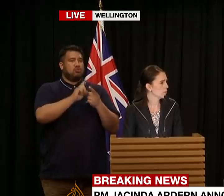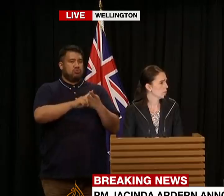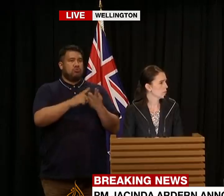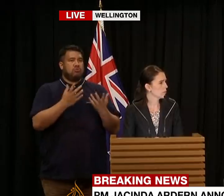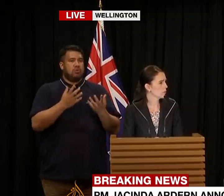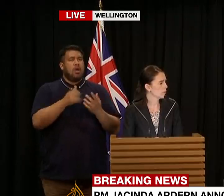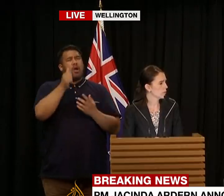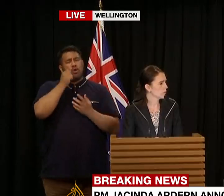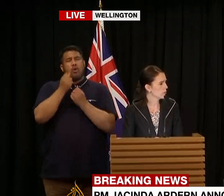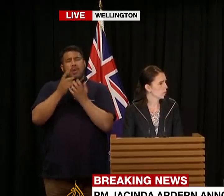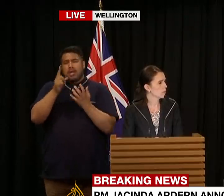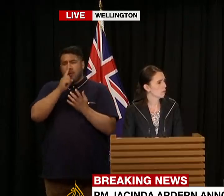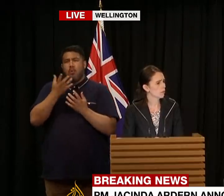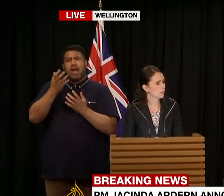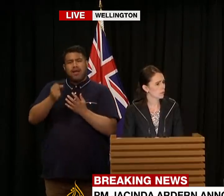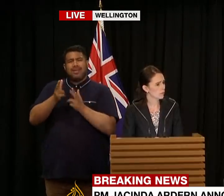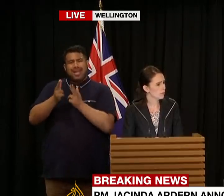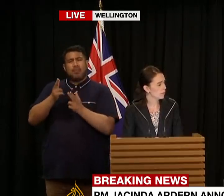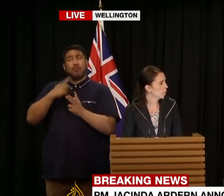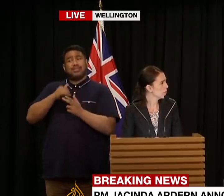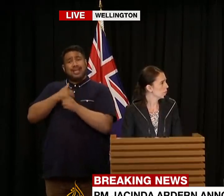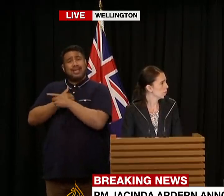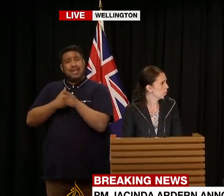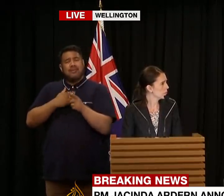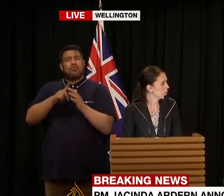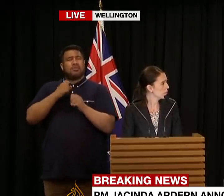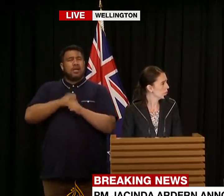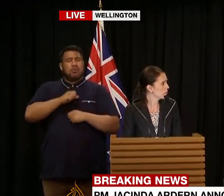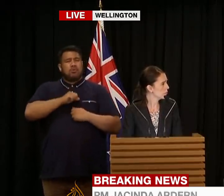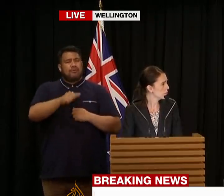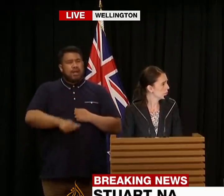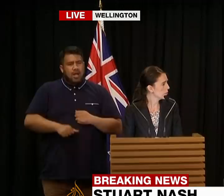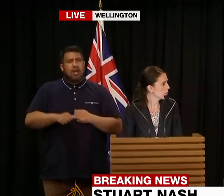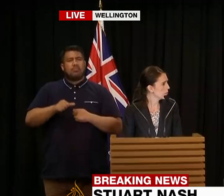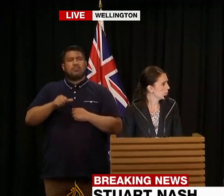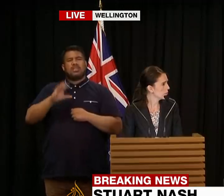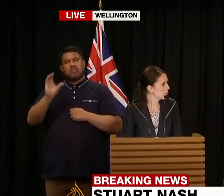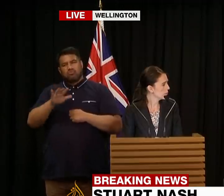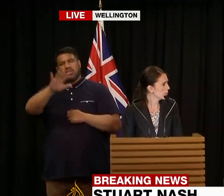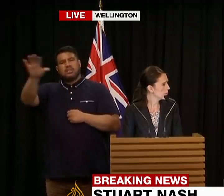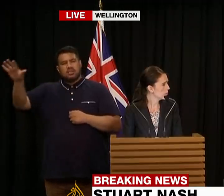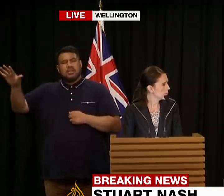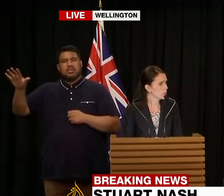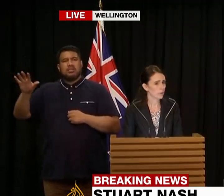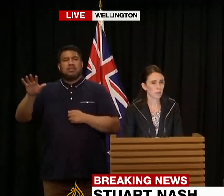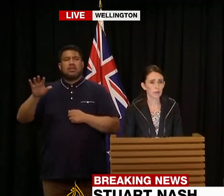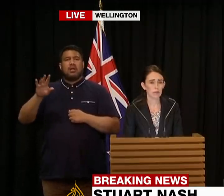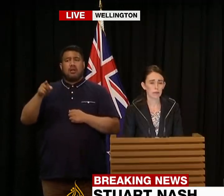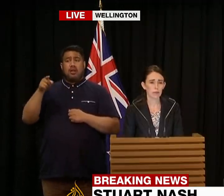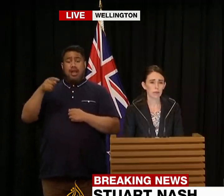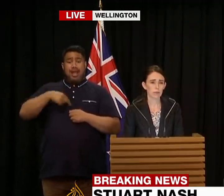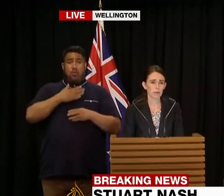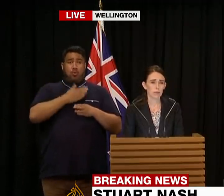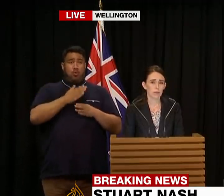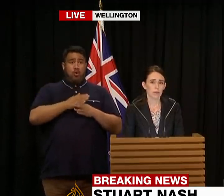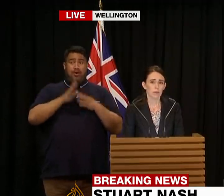with legitimate reasons for owning firearms, especially in our rural and provincial communities. This work is not directed at